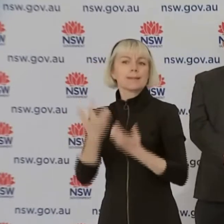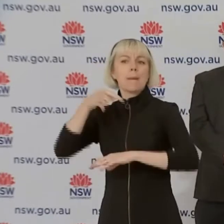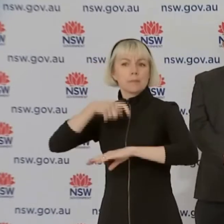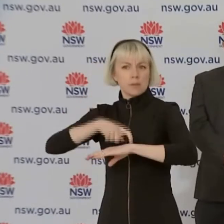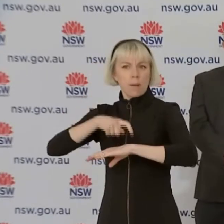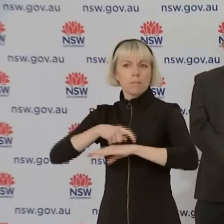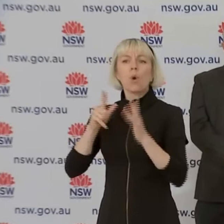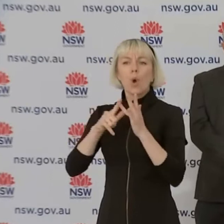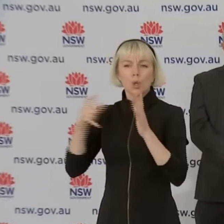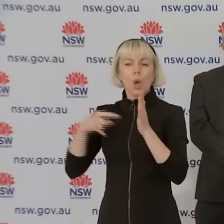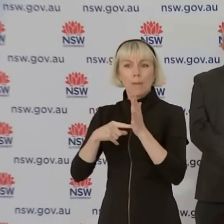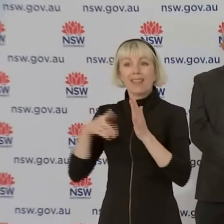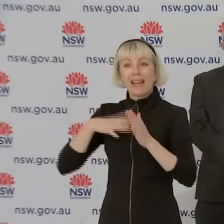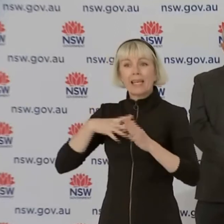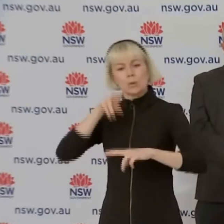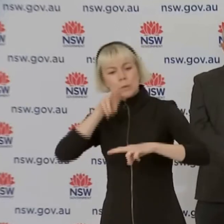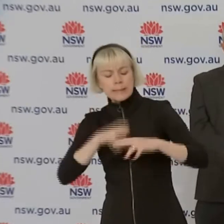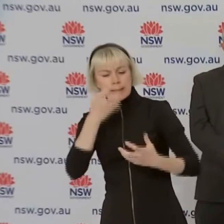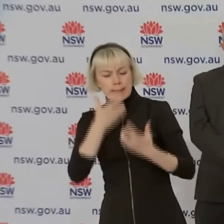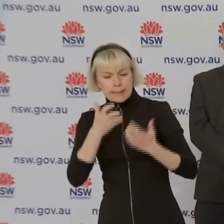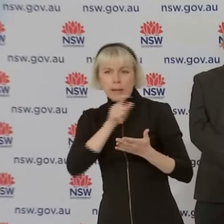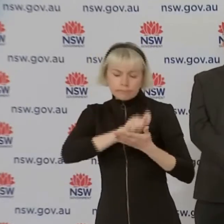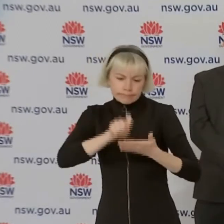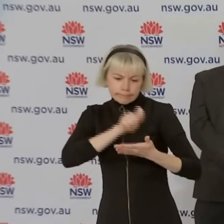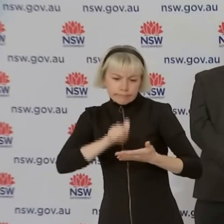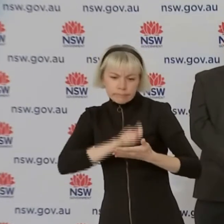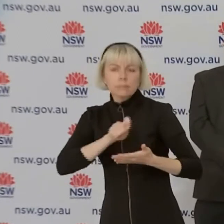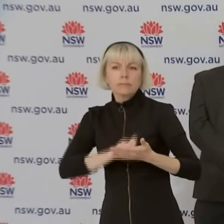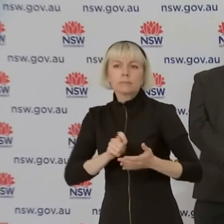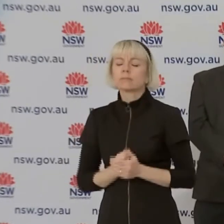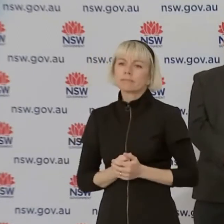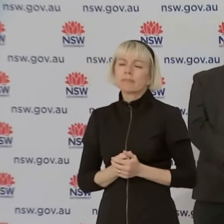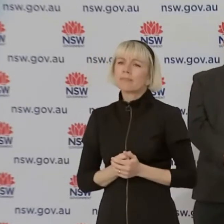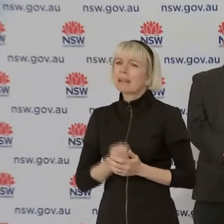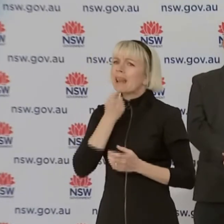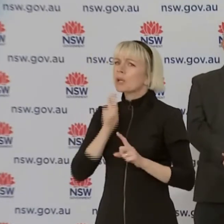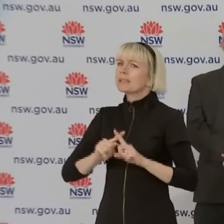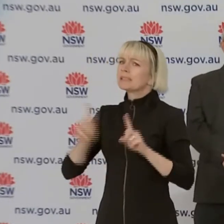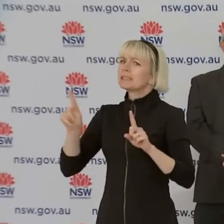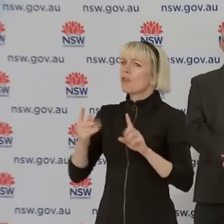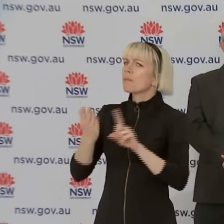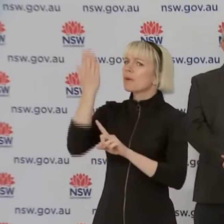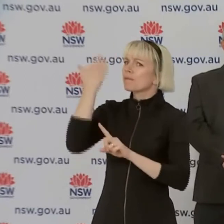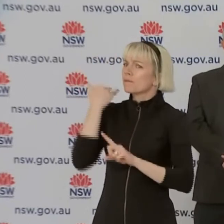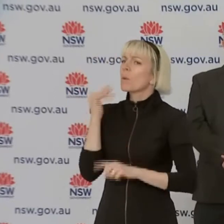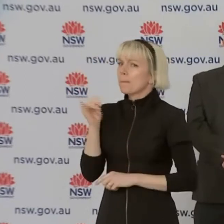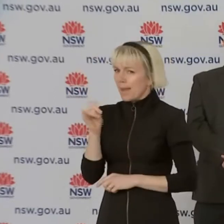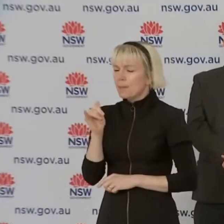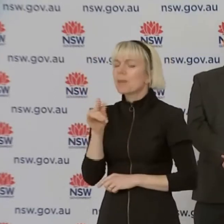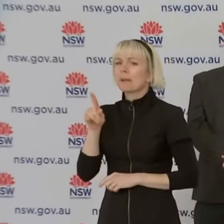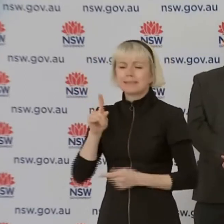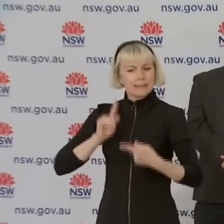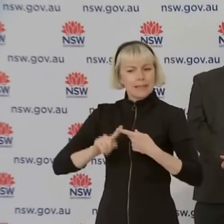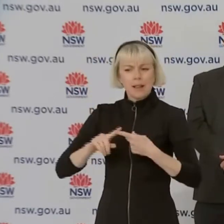to get their HSC. It might be a bit different to what they anticipated in terms of the journey to get the HSC, and they're the issues we're going through at